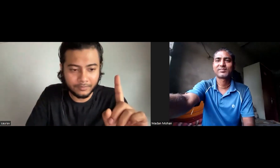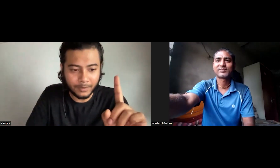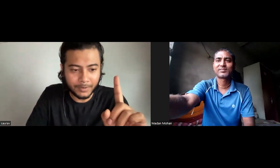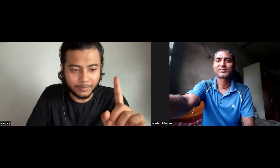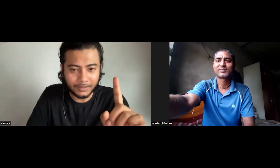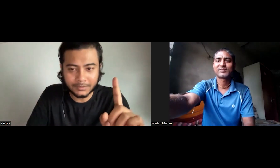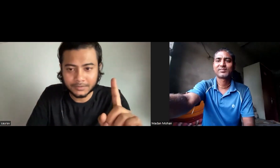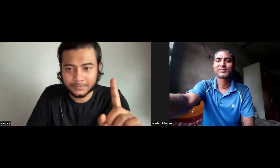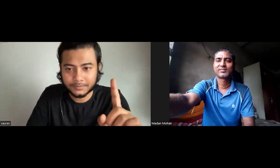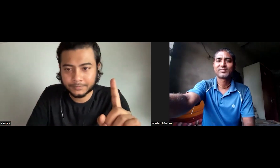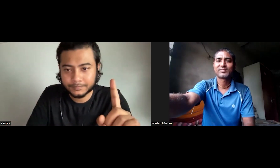Minute, Mataji.